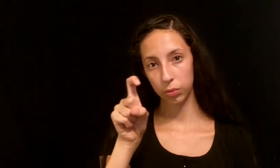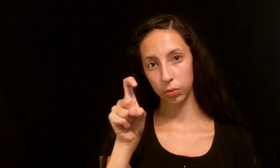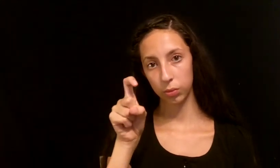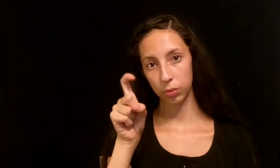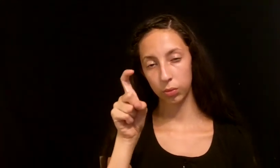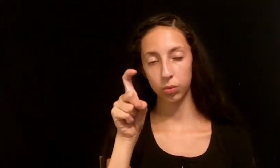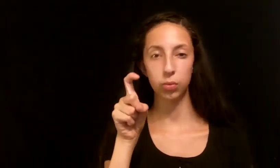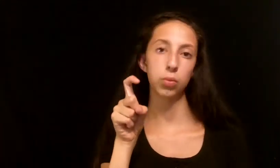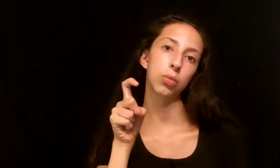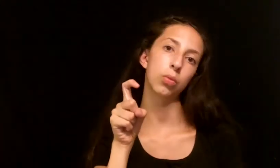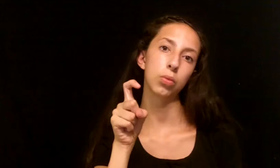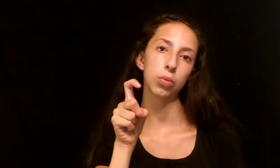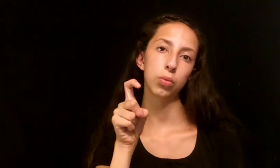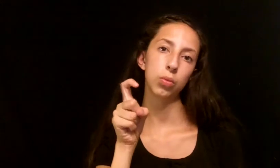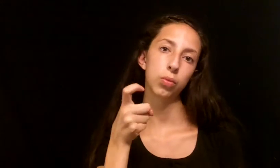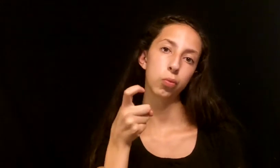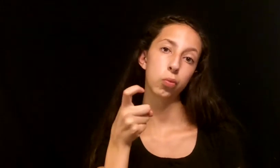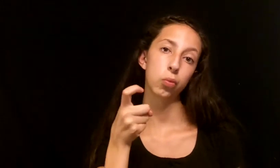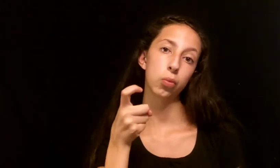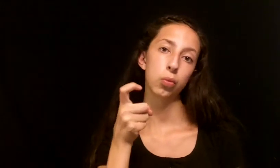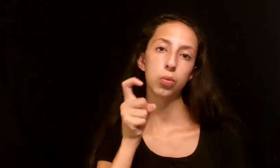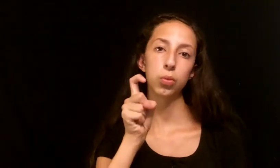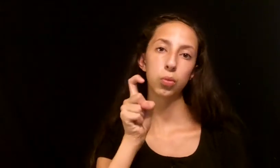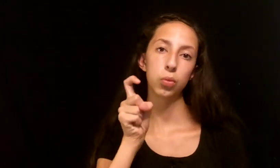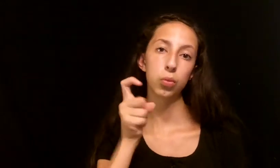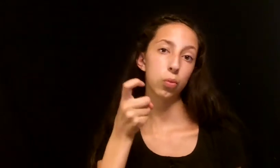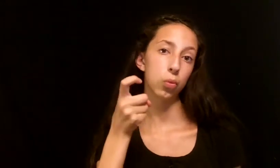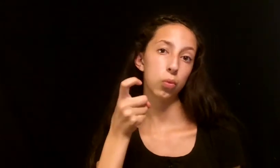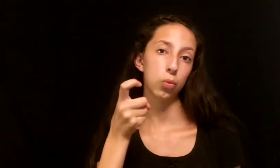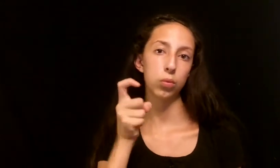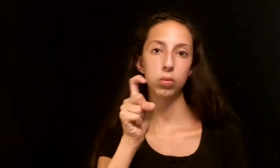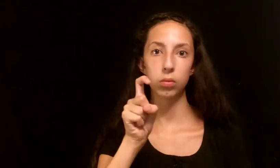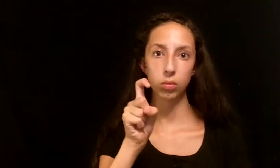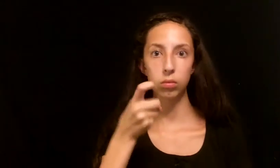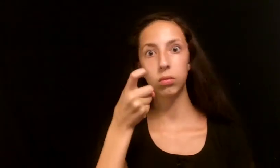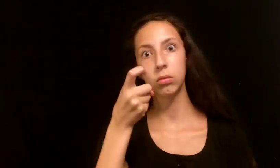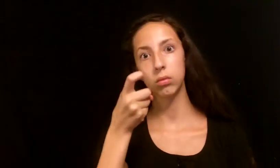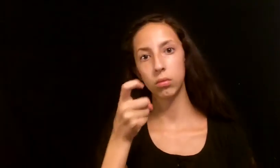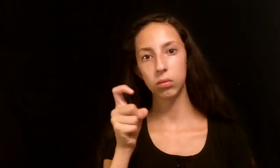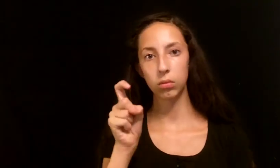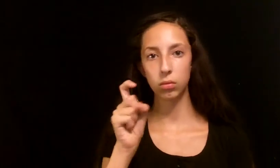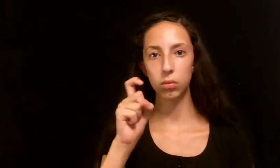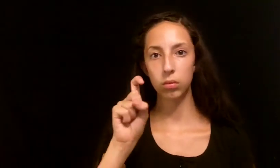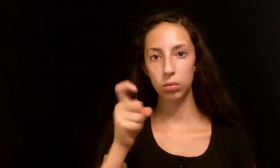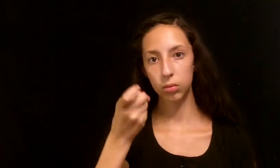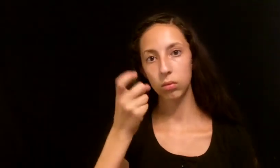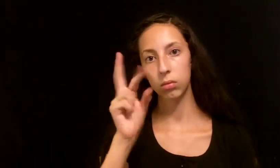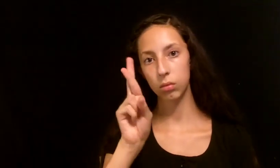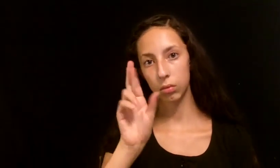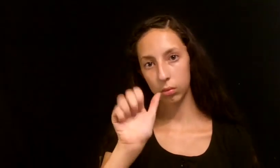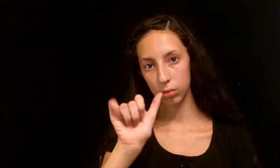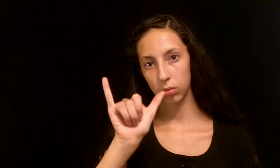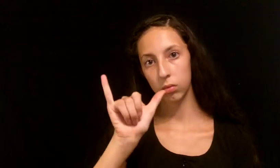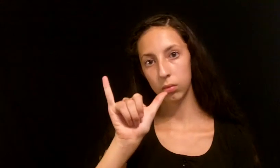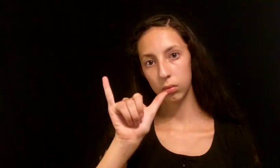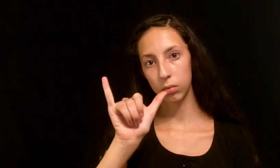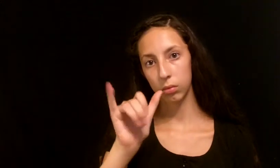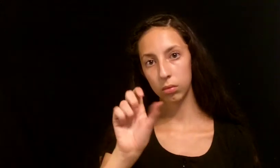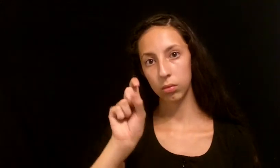sometimes you will see people cock it a little bit, as in like X-ray. So when you do X-ray, They do